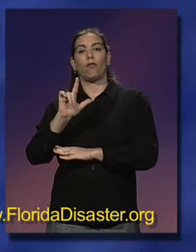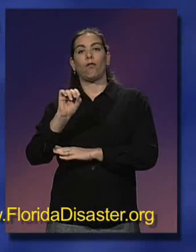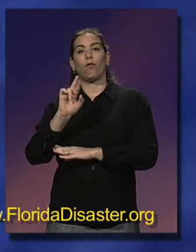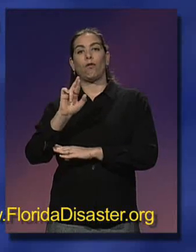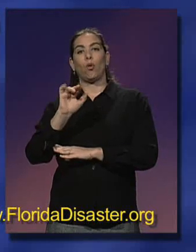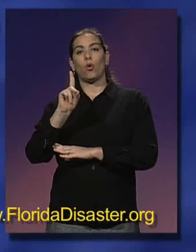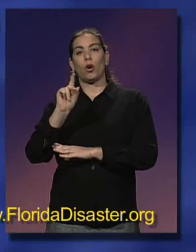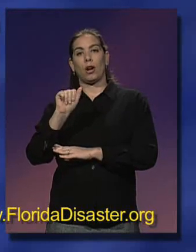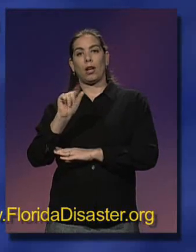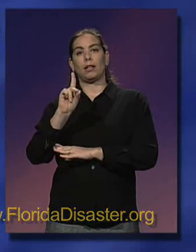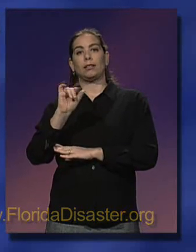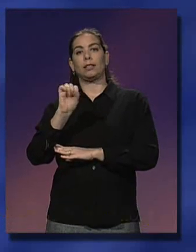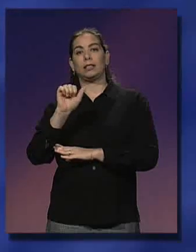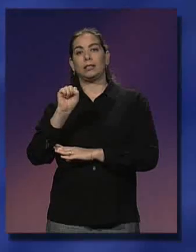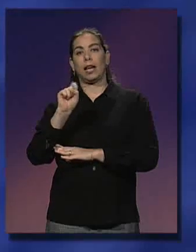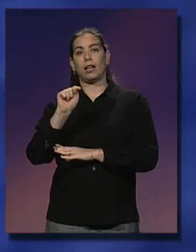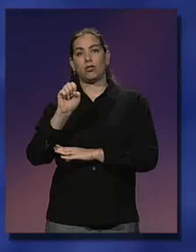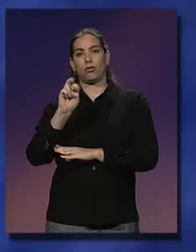www.floridadisaster.org today.